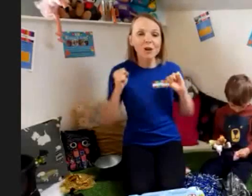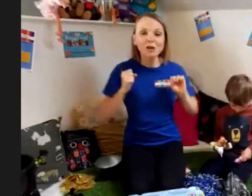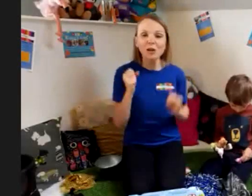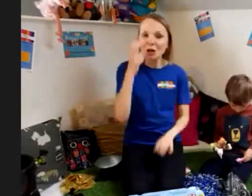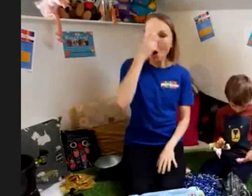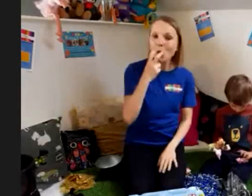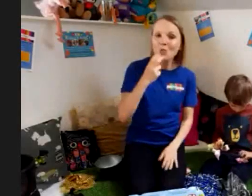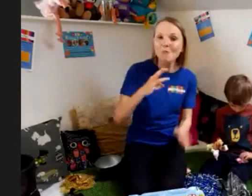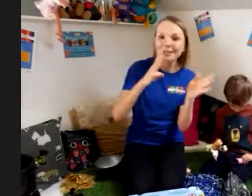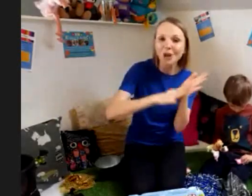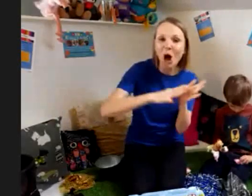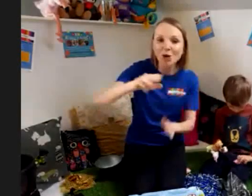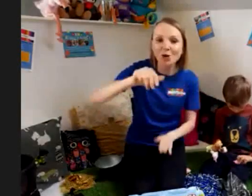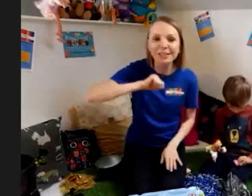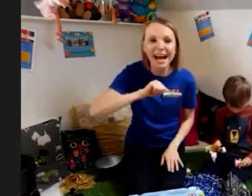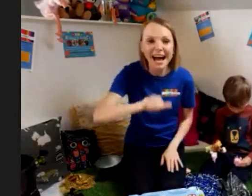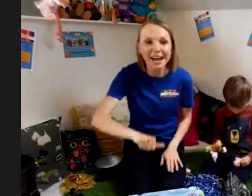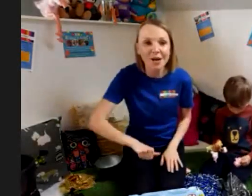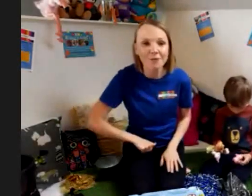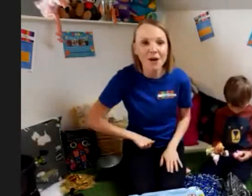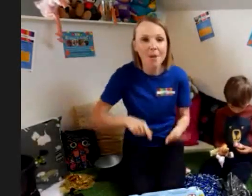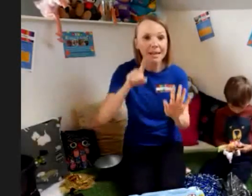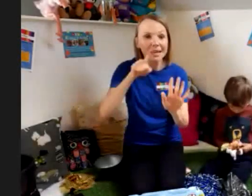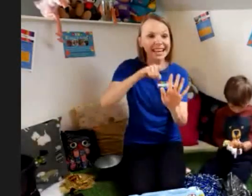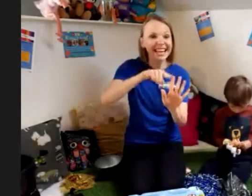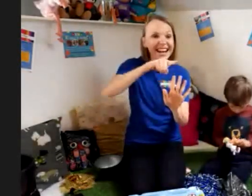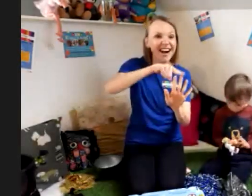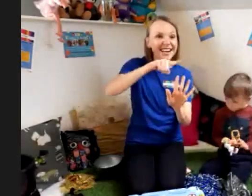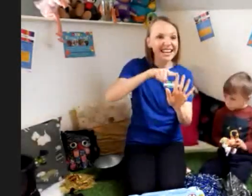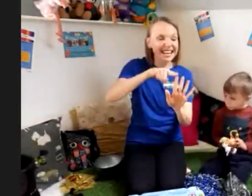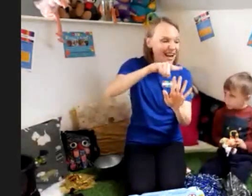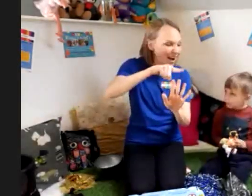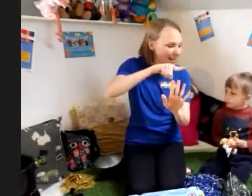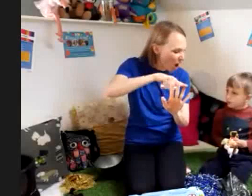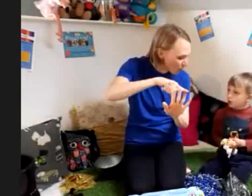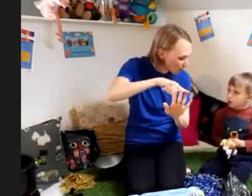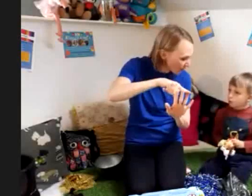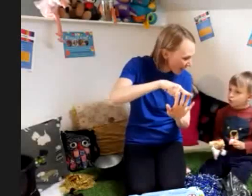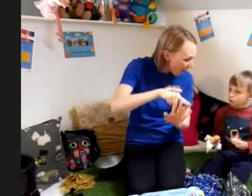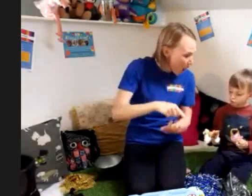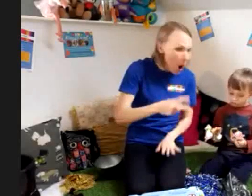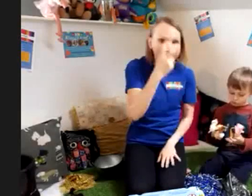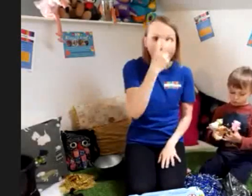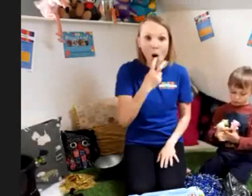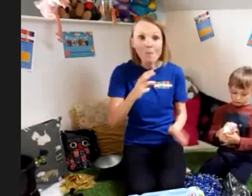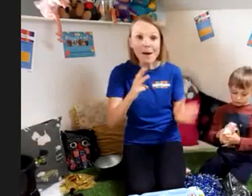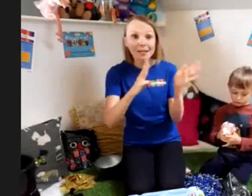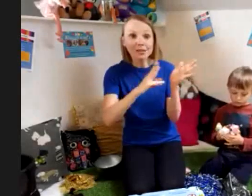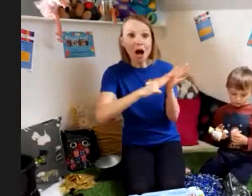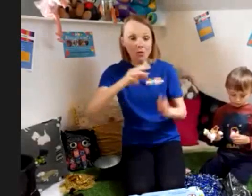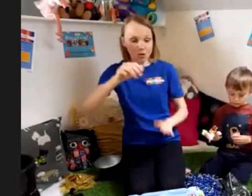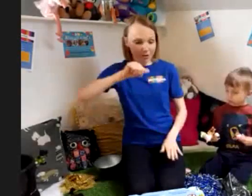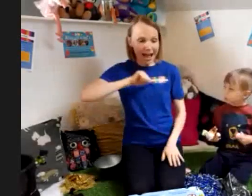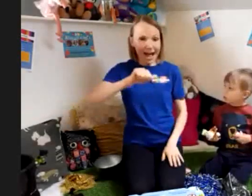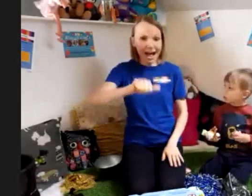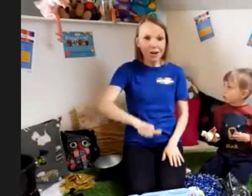cluck. Old MacDonald had a farm, E-I-E-I-O. Old MacDonald had a